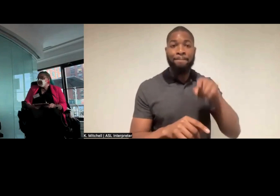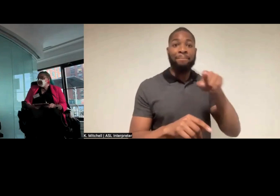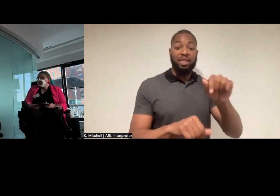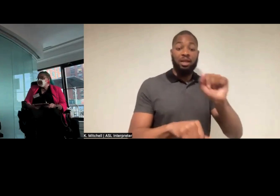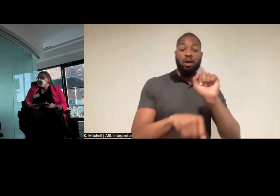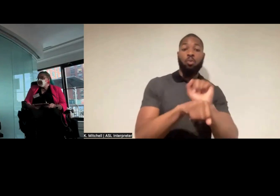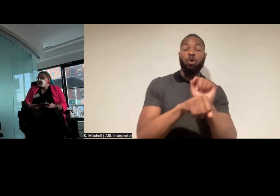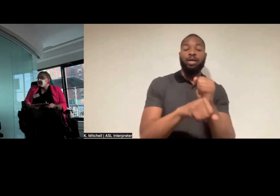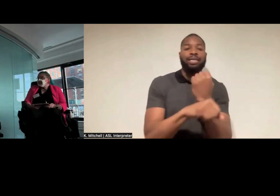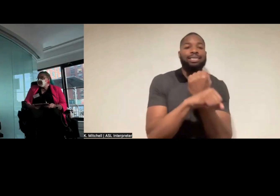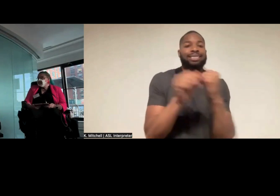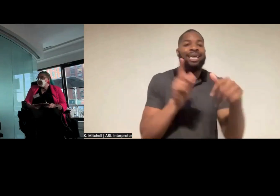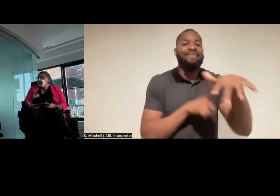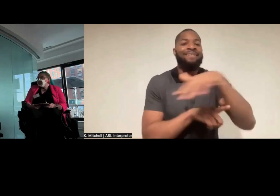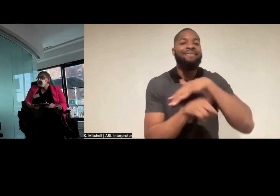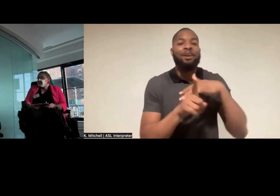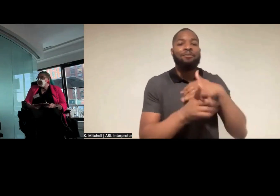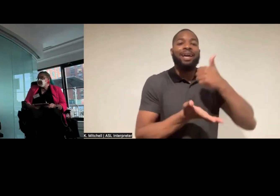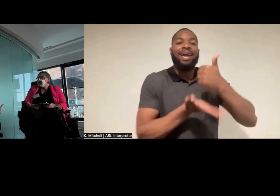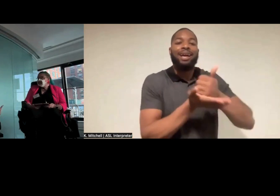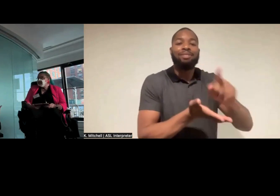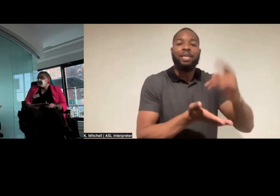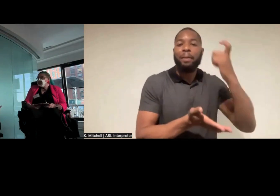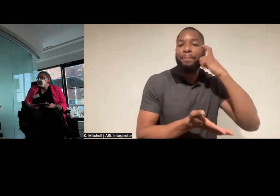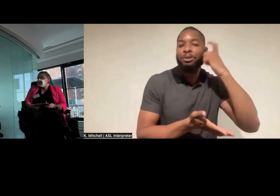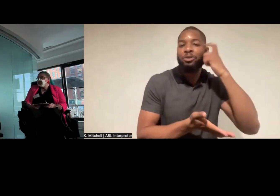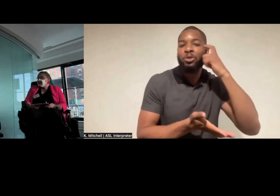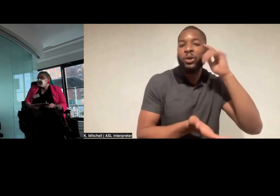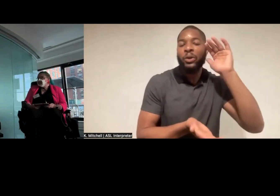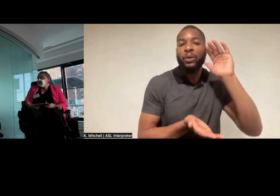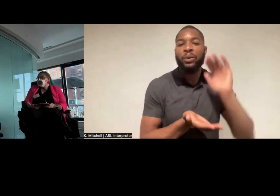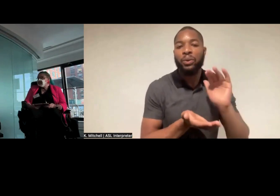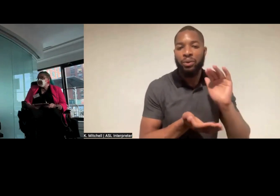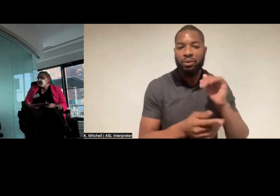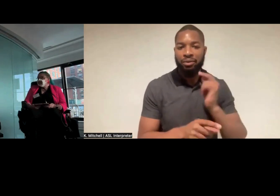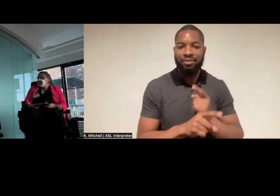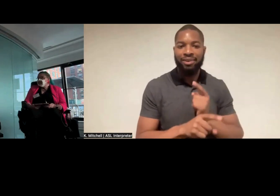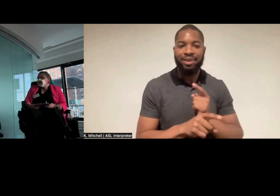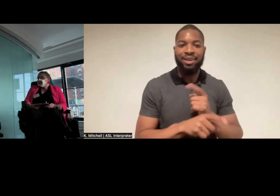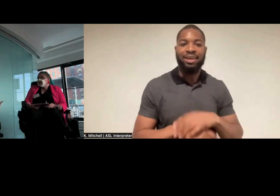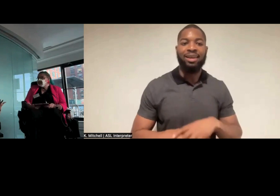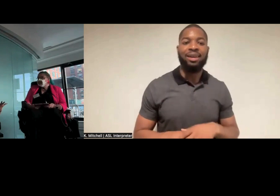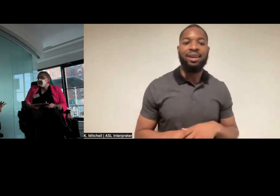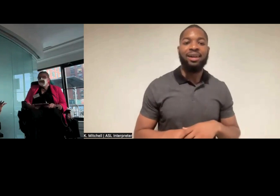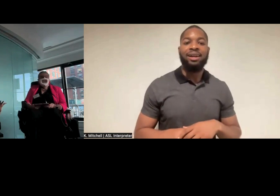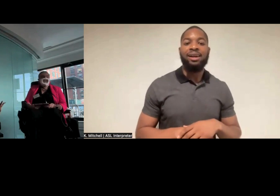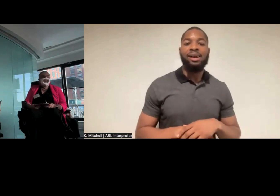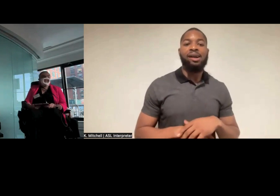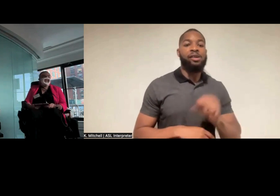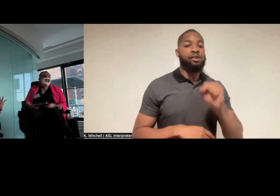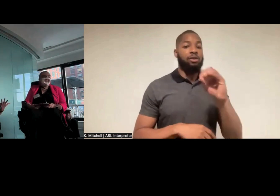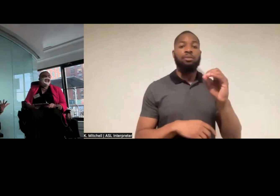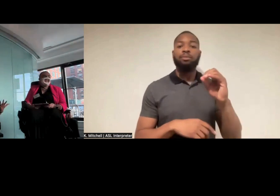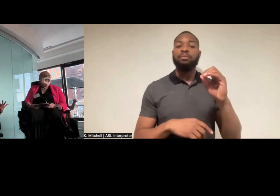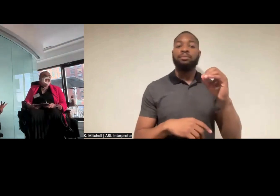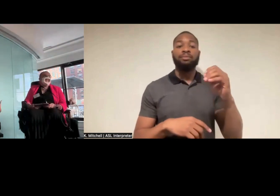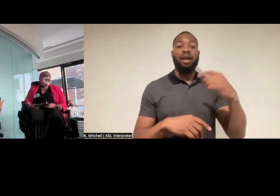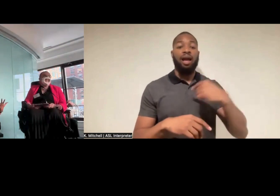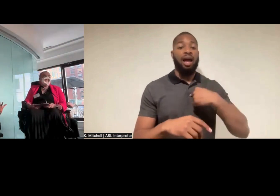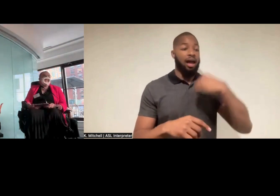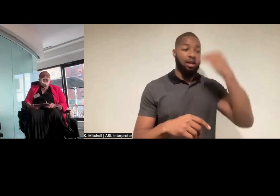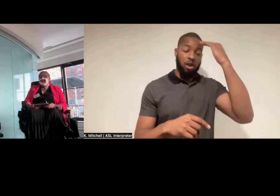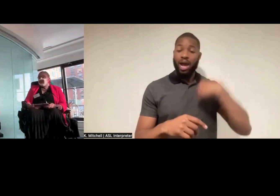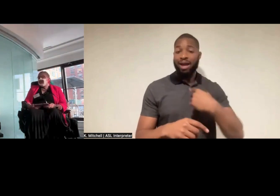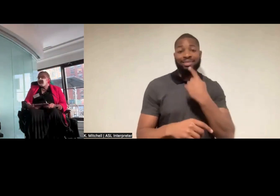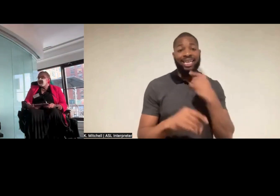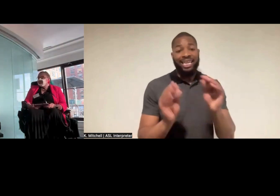I'm seeing more and more employers coming around to the idea, not to deny persons accommodations. I said clearly, it happened before. We didn't even have